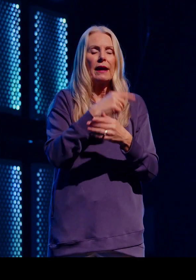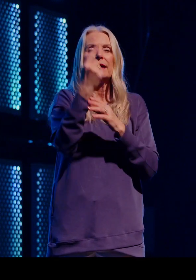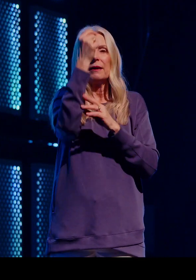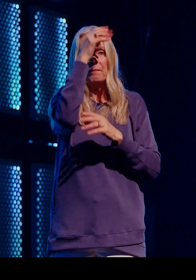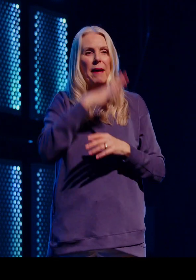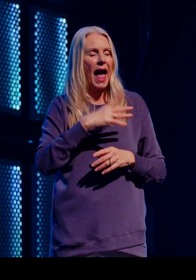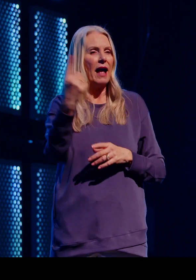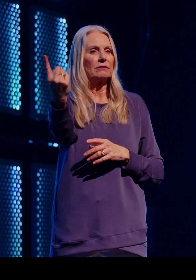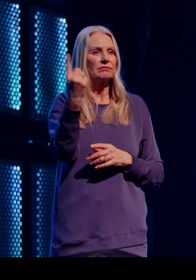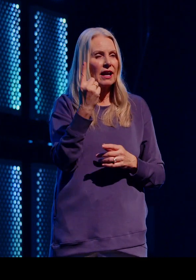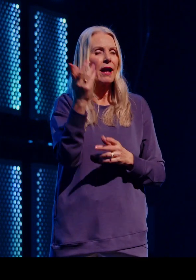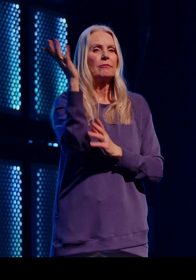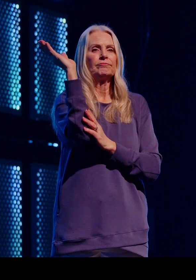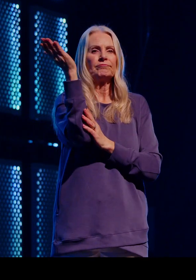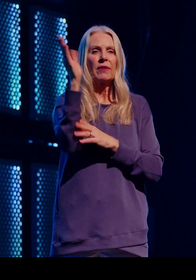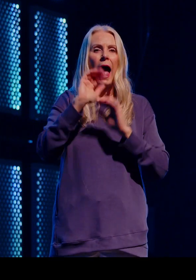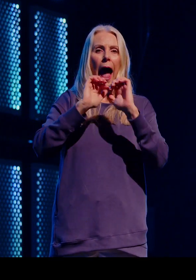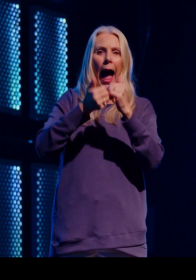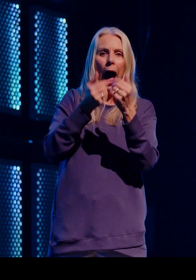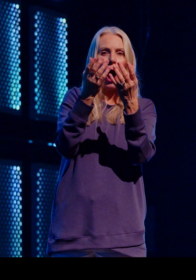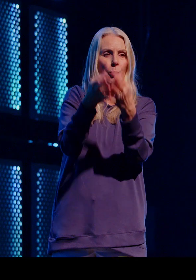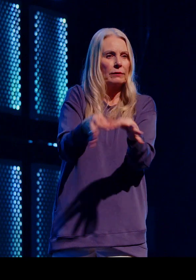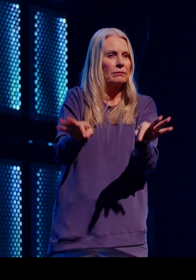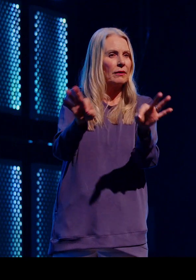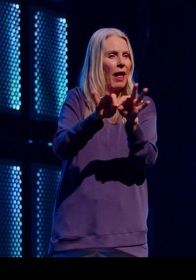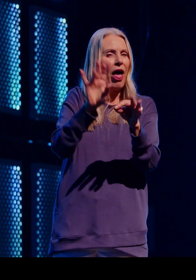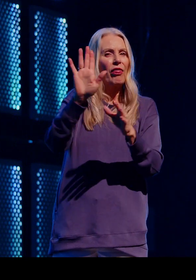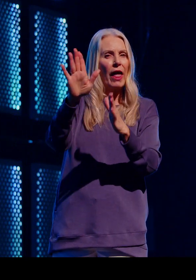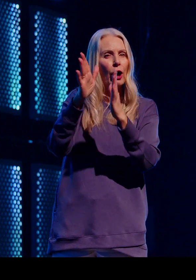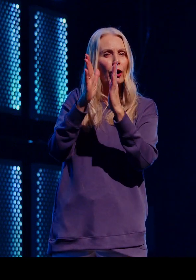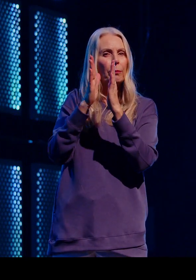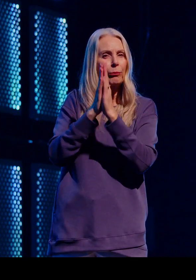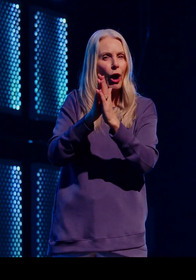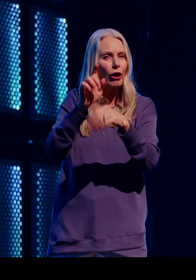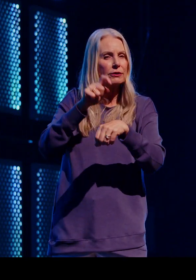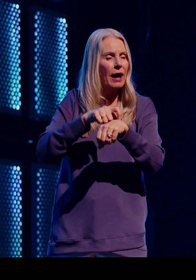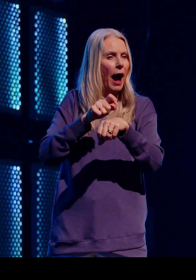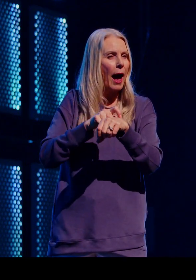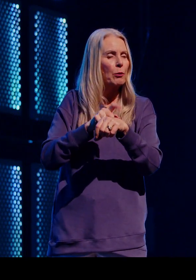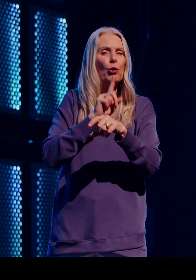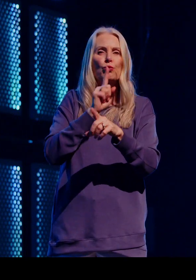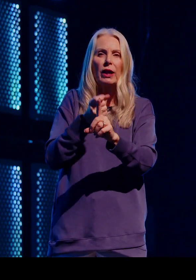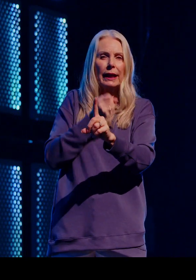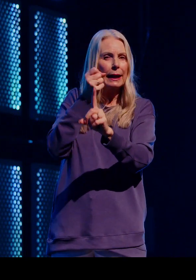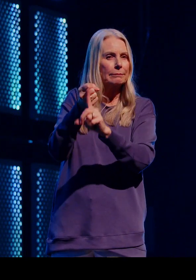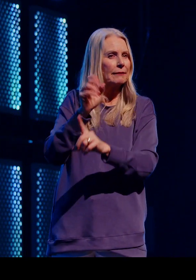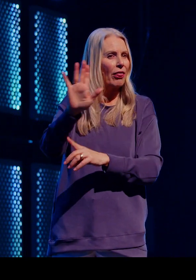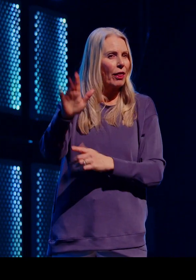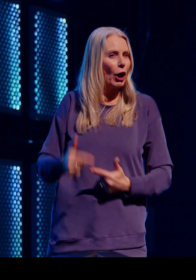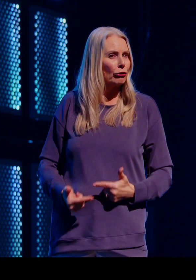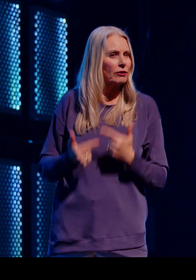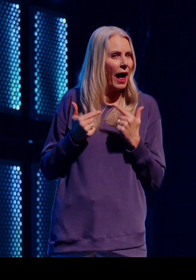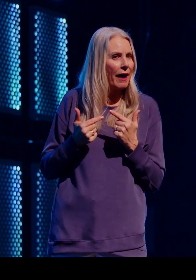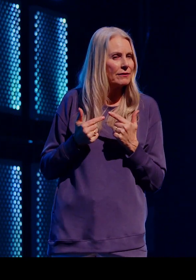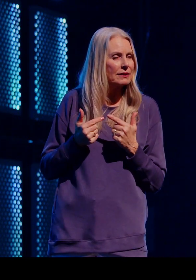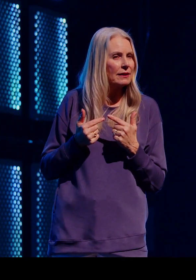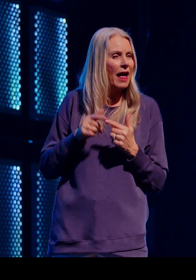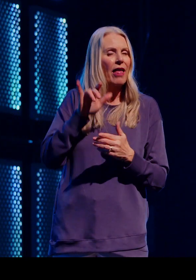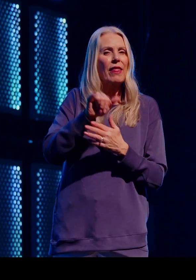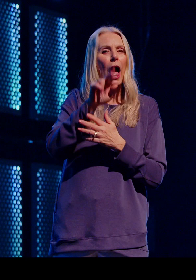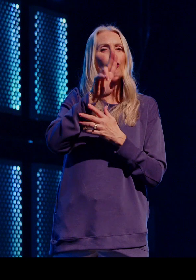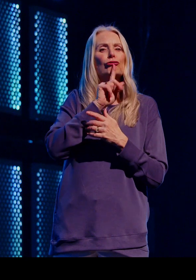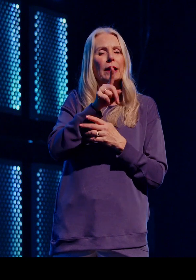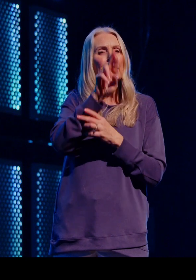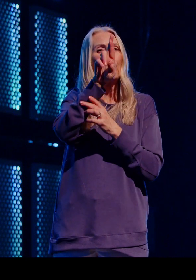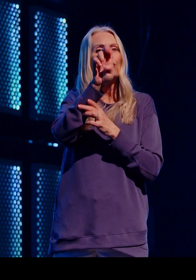gave testimony of how impactful and important that devotional time was. Why? Because it refocused them. The devotional time refocused